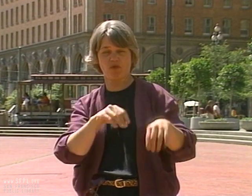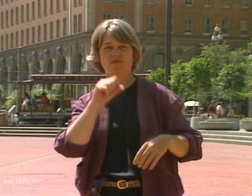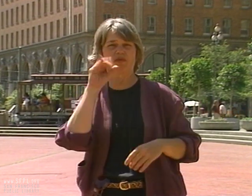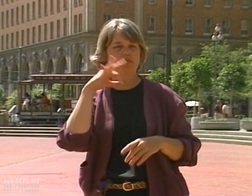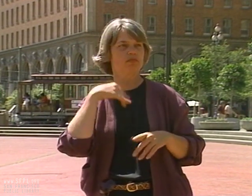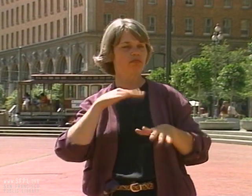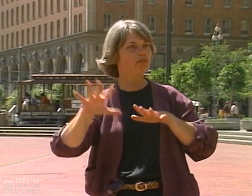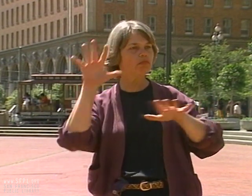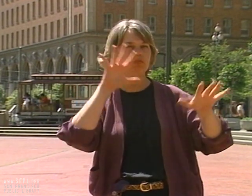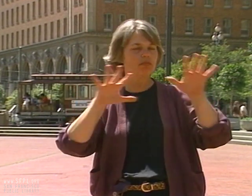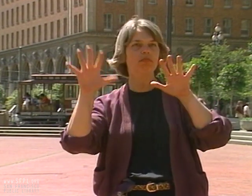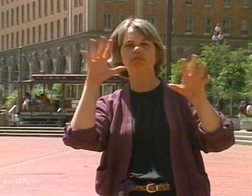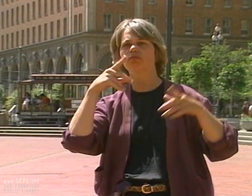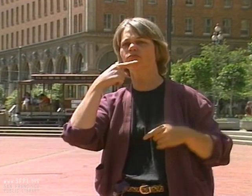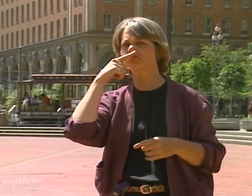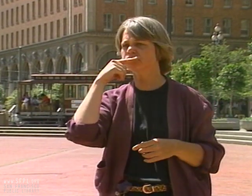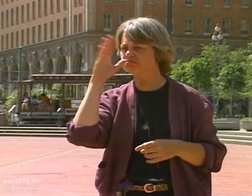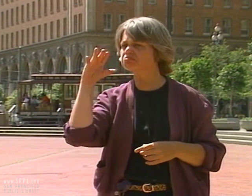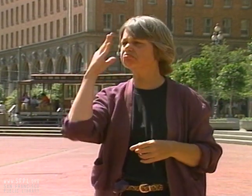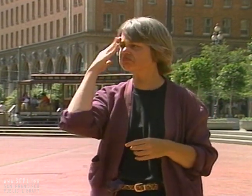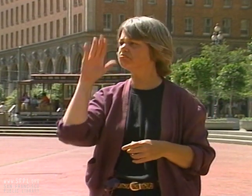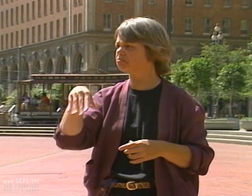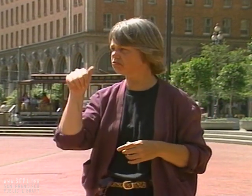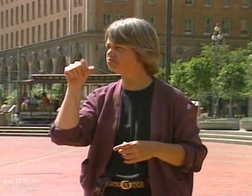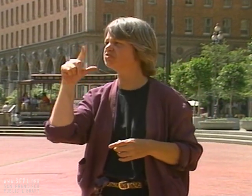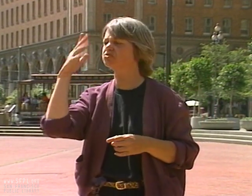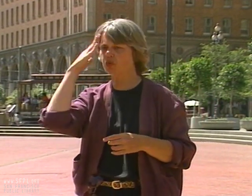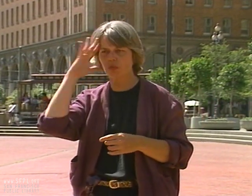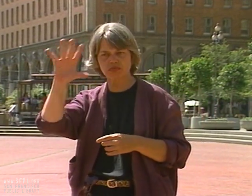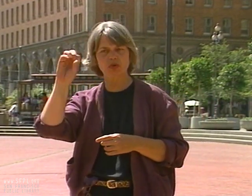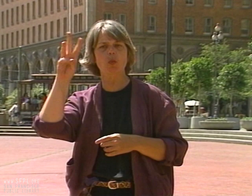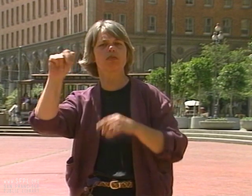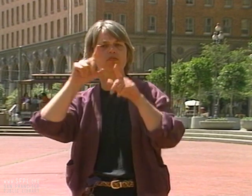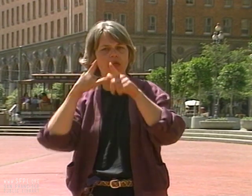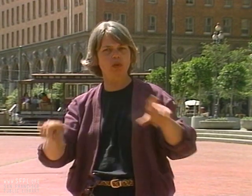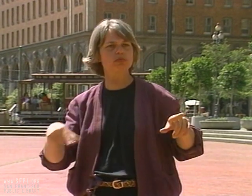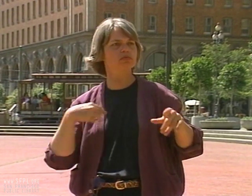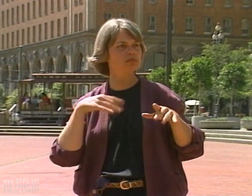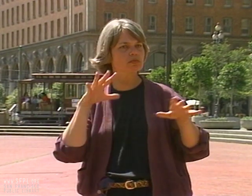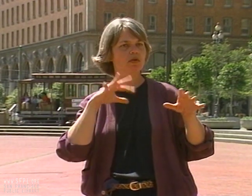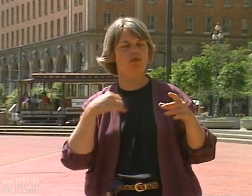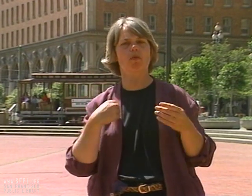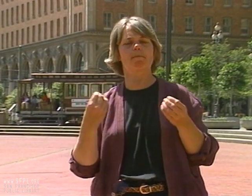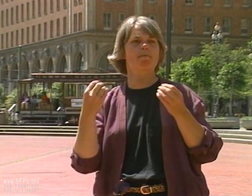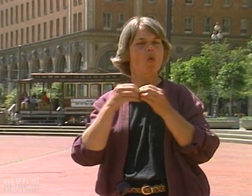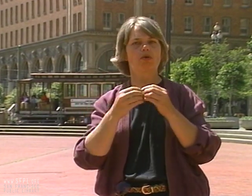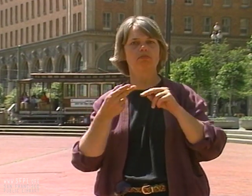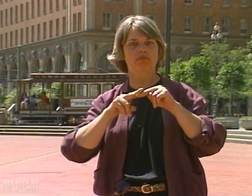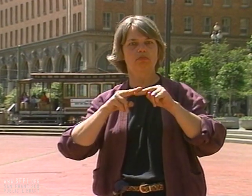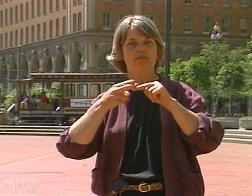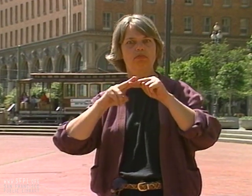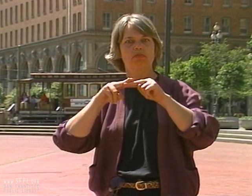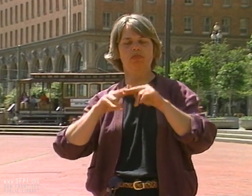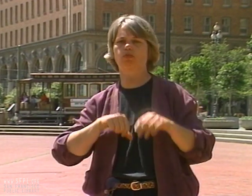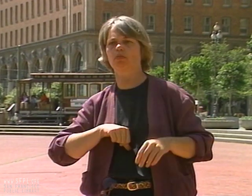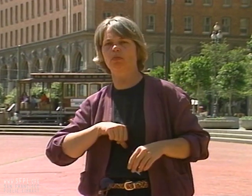helped me. At first, I was overwhelmed. Hearing people actually knew American Sign Language and recognized it as a language in its own